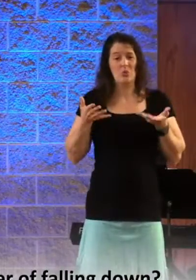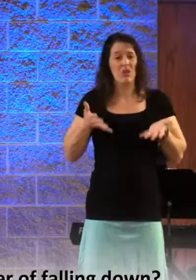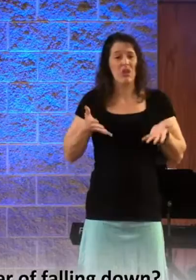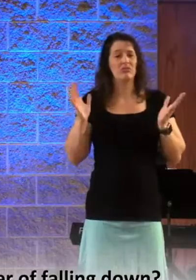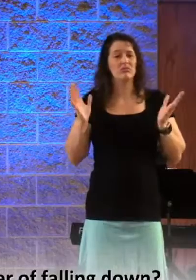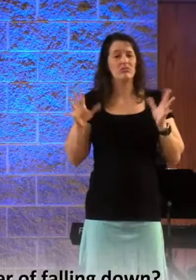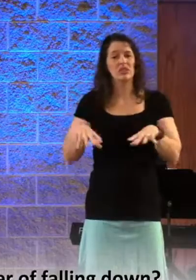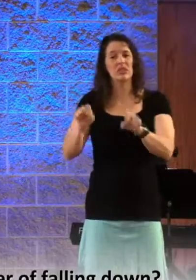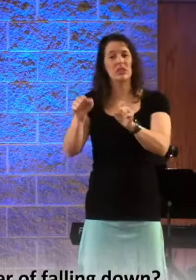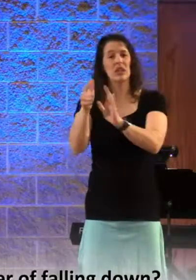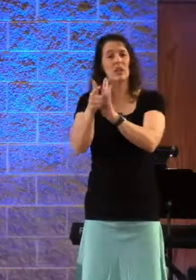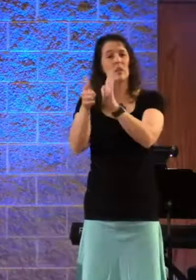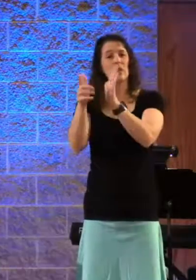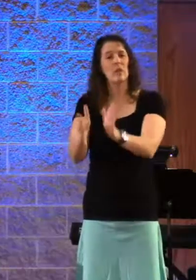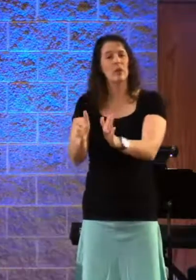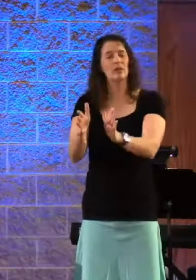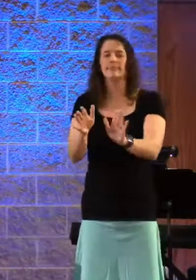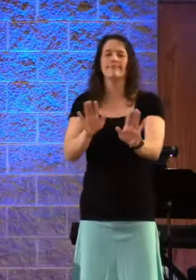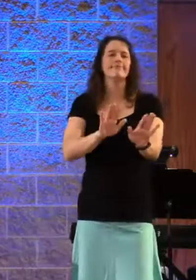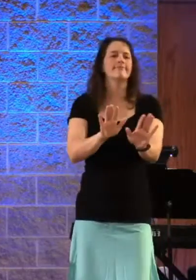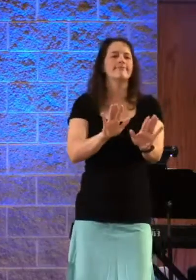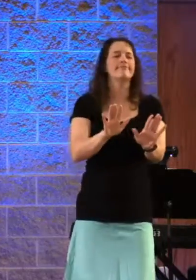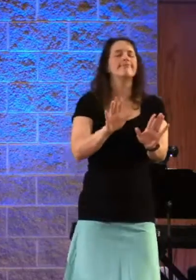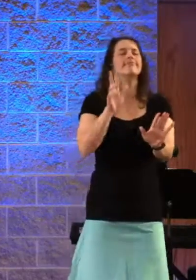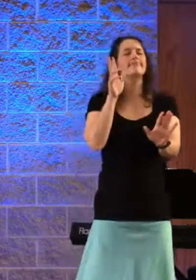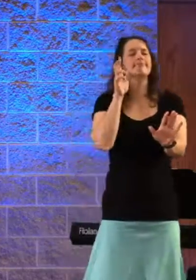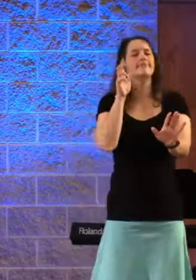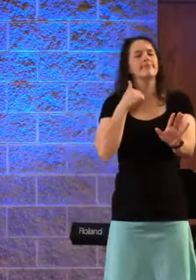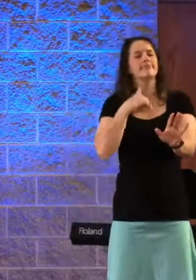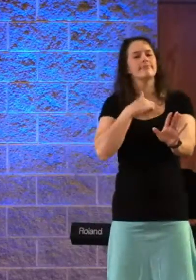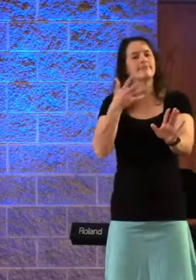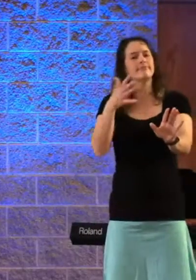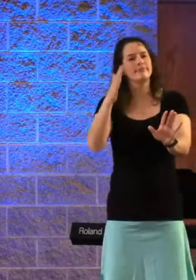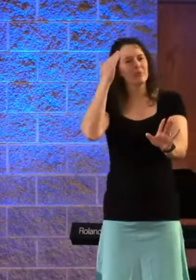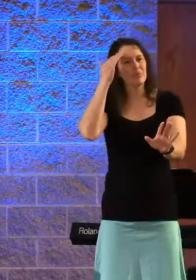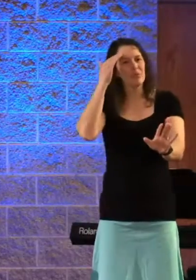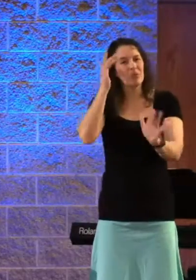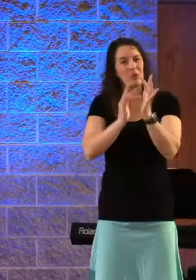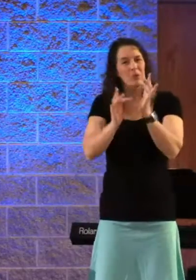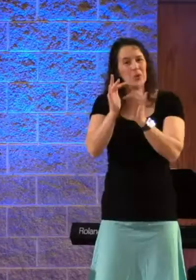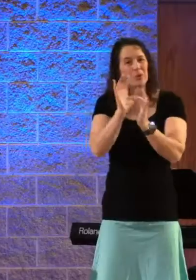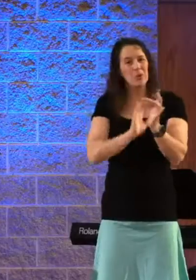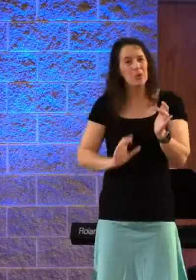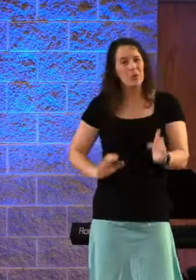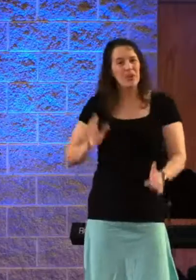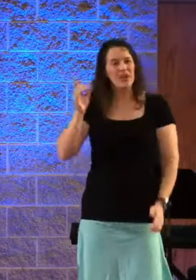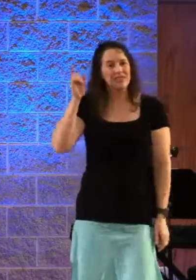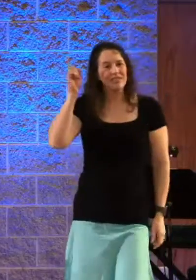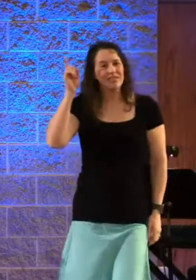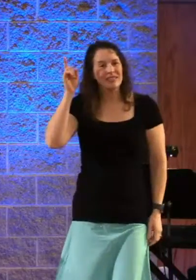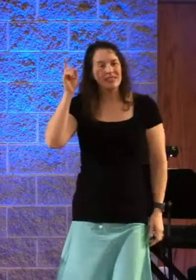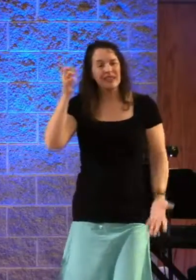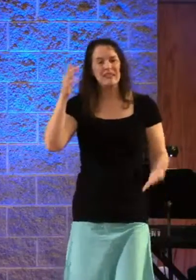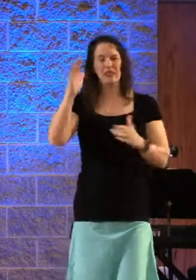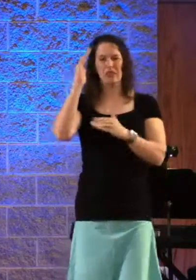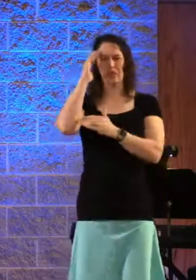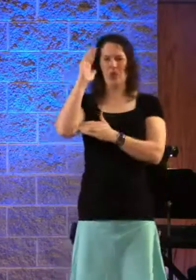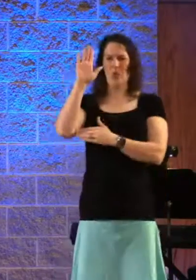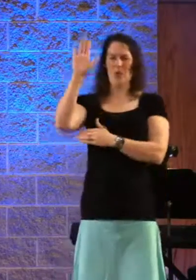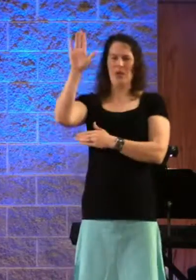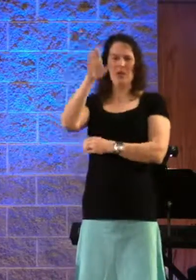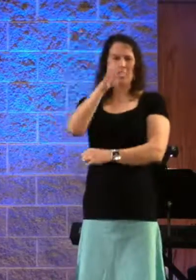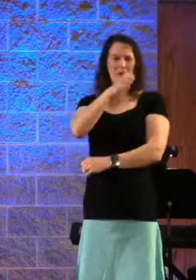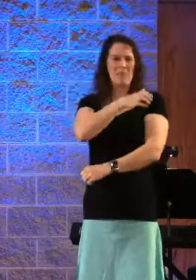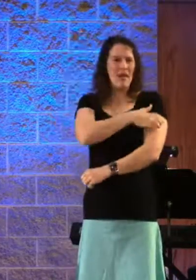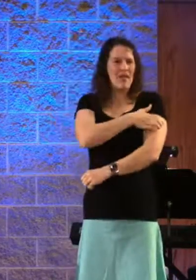And listen to me, those of us who know Jesus Christ and who know the power of his person